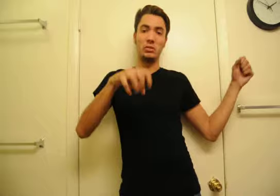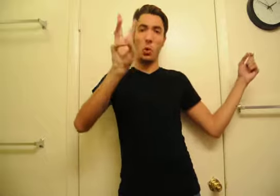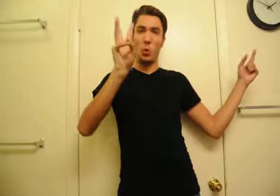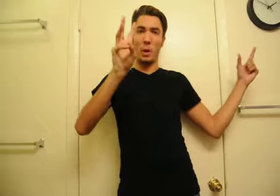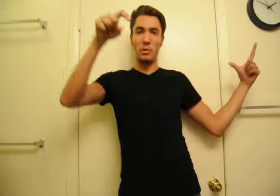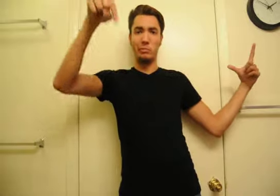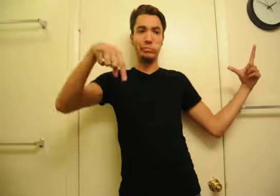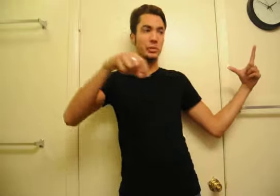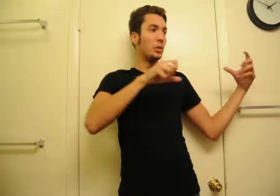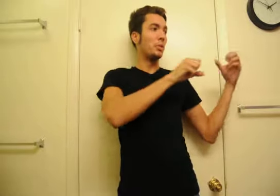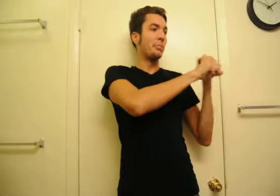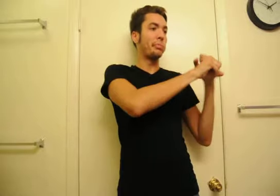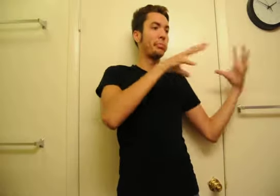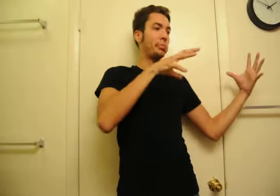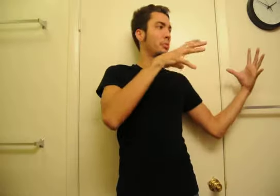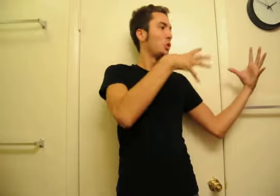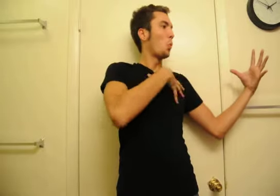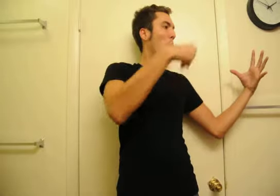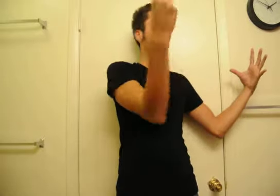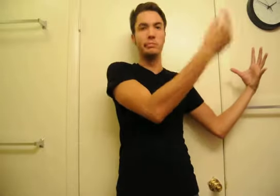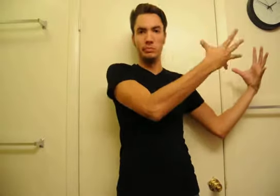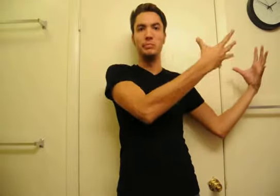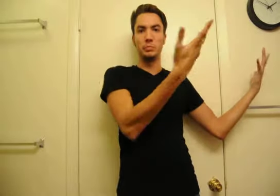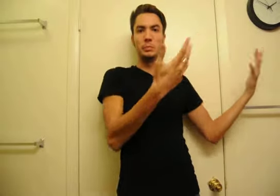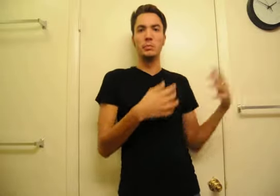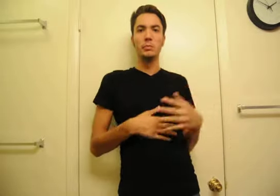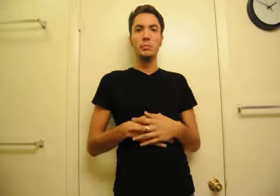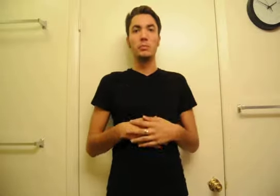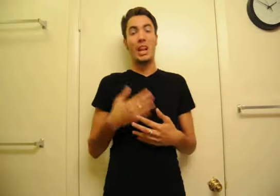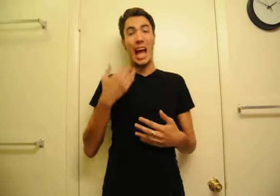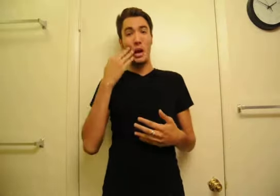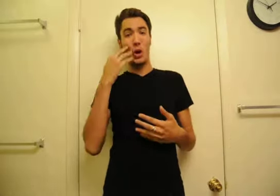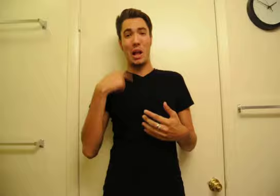In the meantime, congratulations, you all get your California technology license. Have a great day.